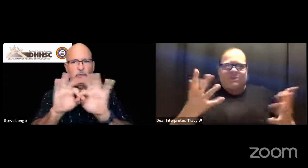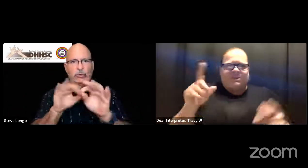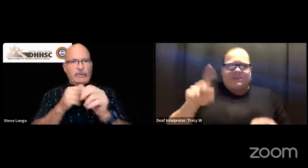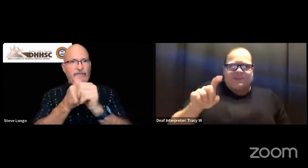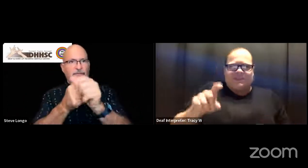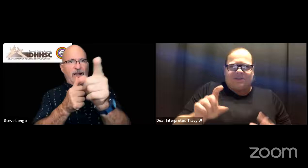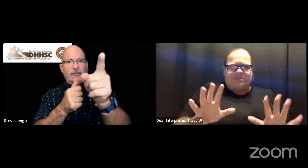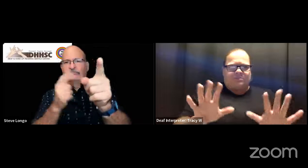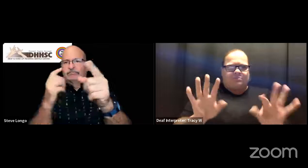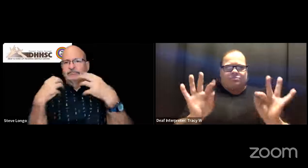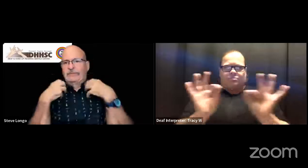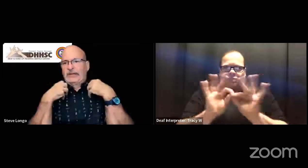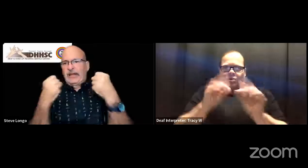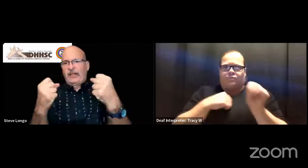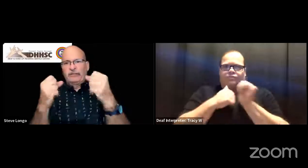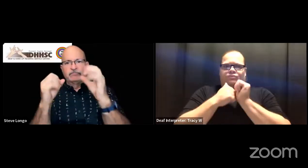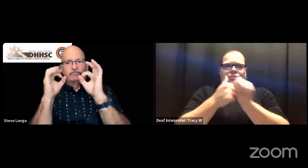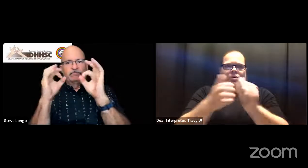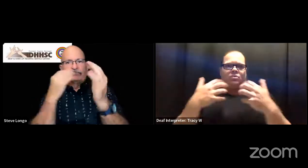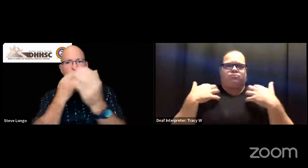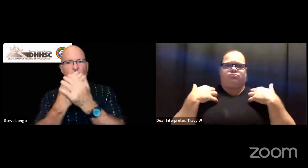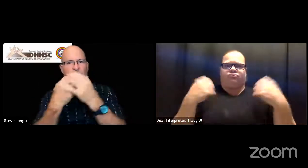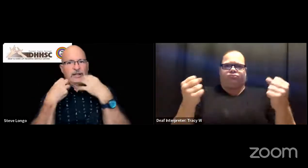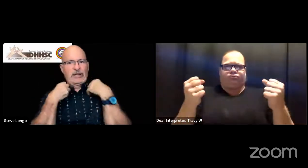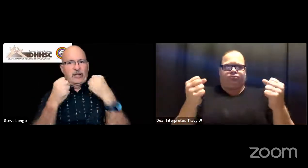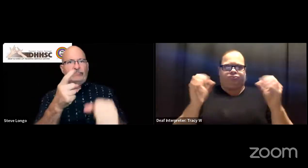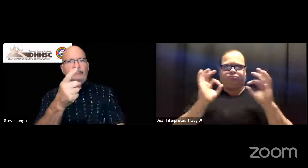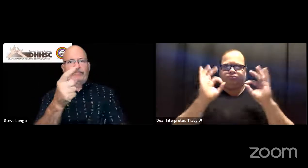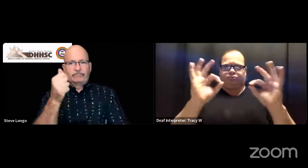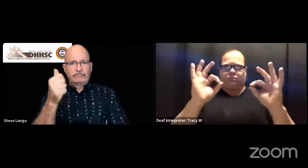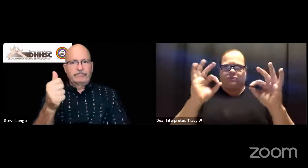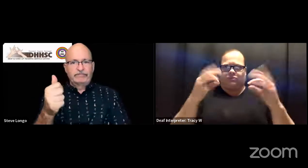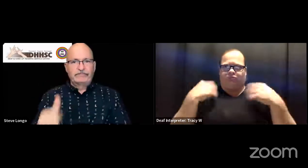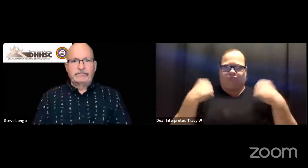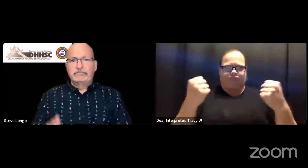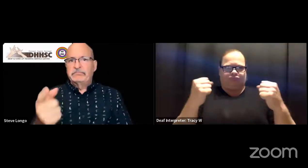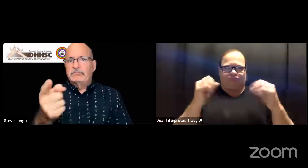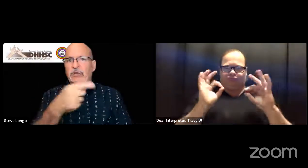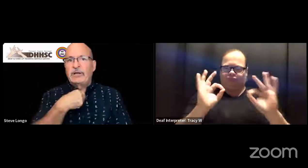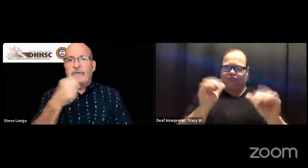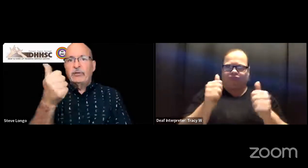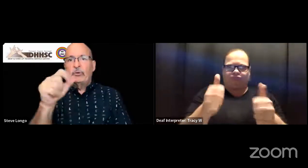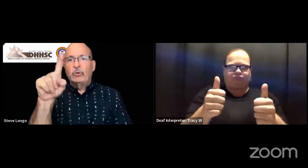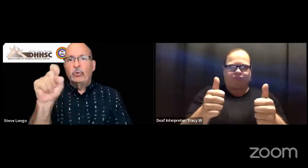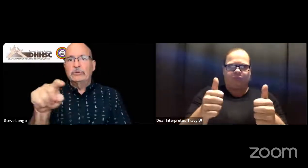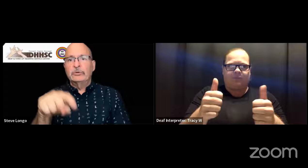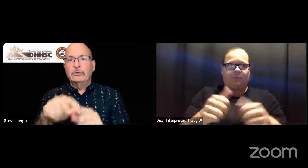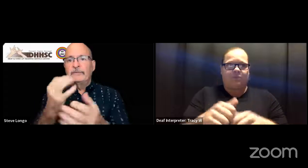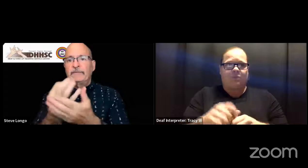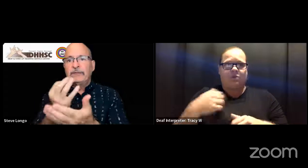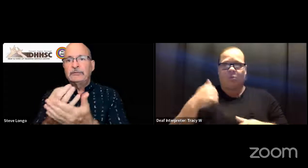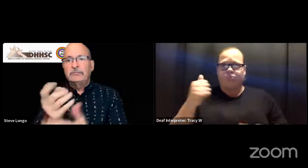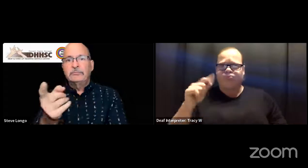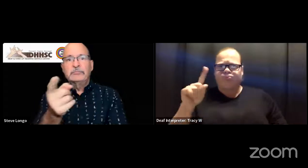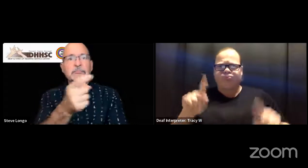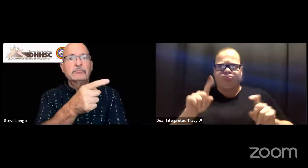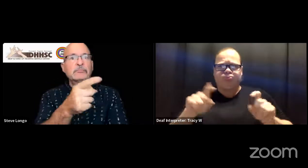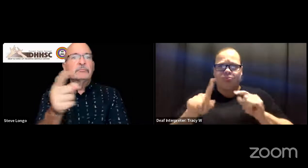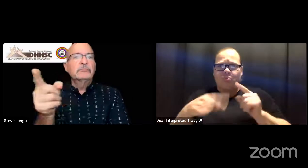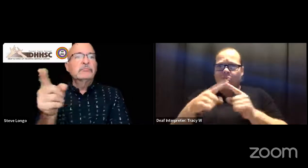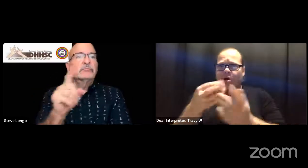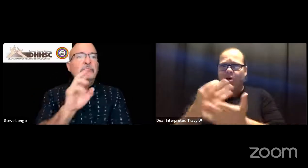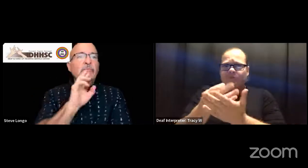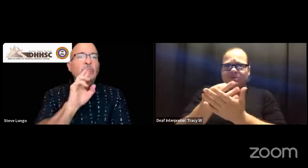is very much aware of what is needed, and the fiscal health of our agency is good. Any